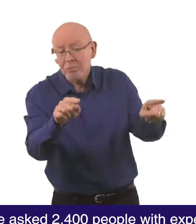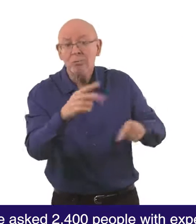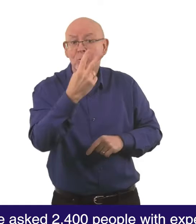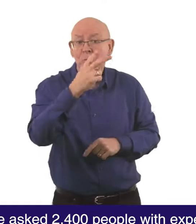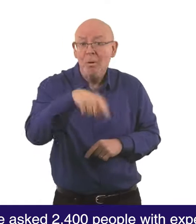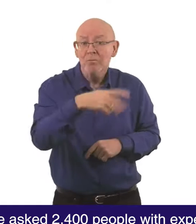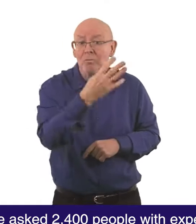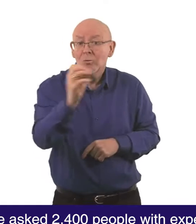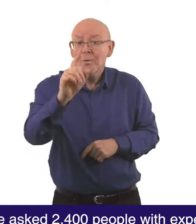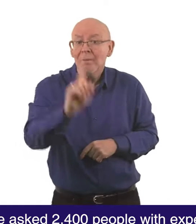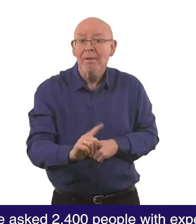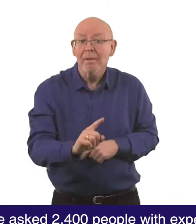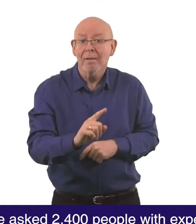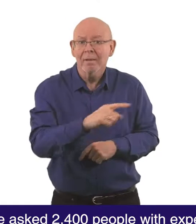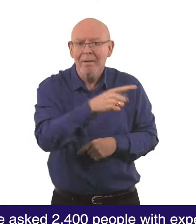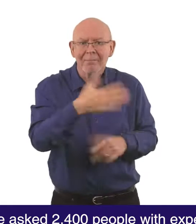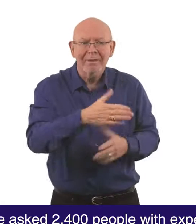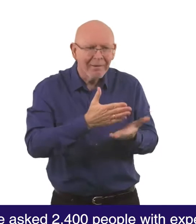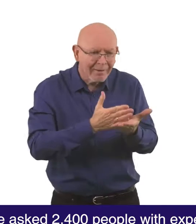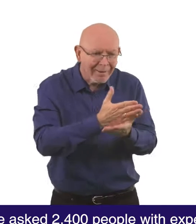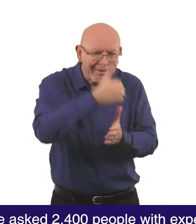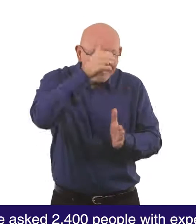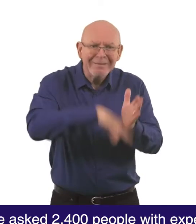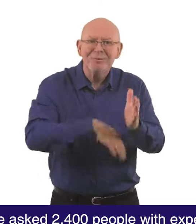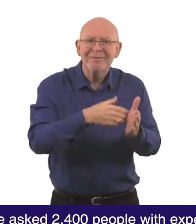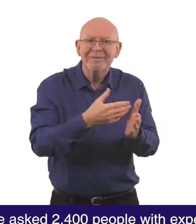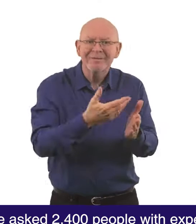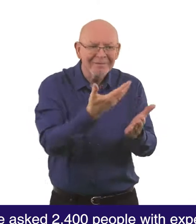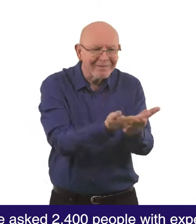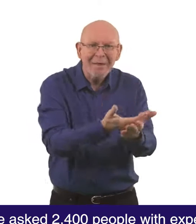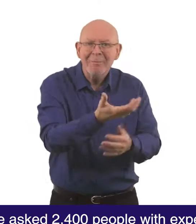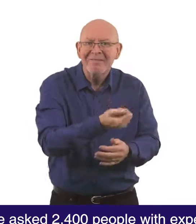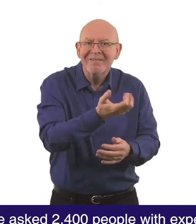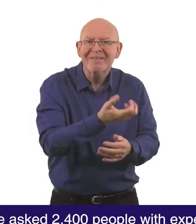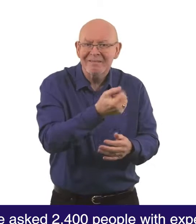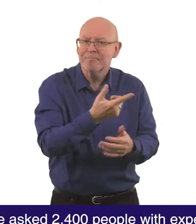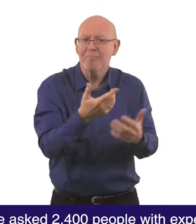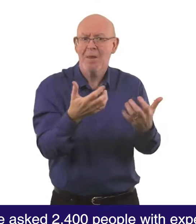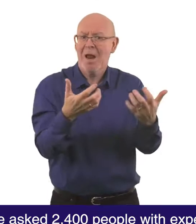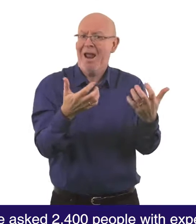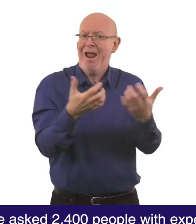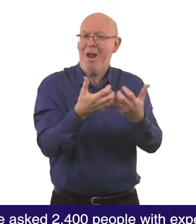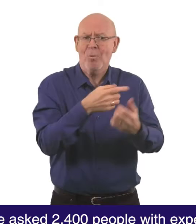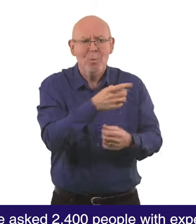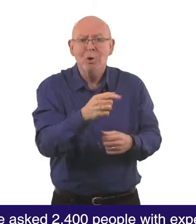They've asked 2,400 people with experience of claiming benefits how the Scottish benefits should